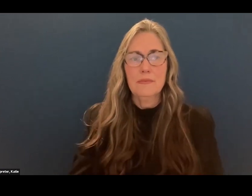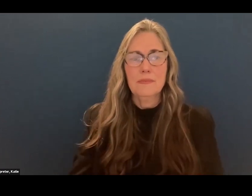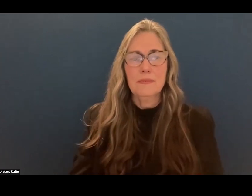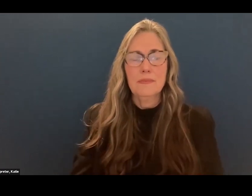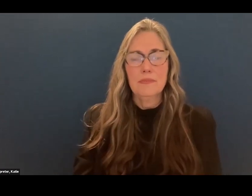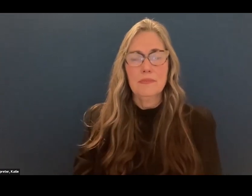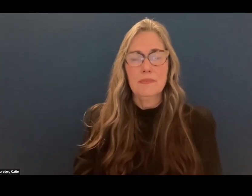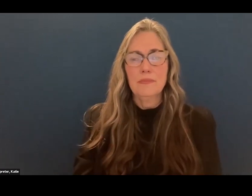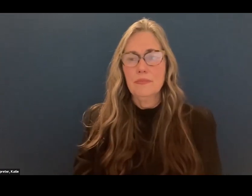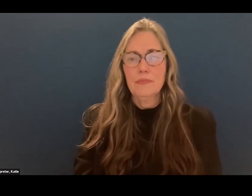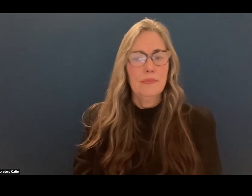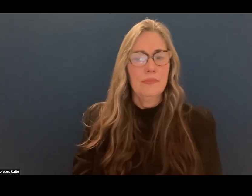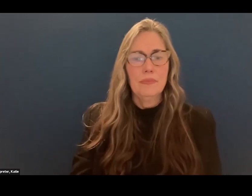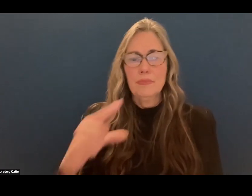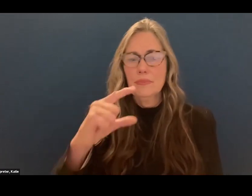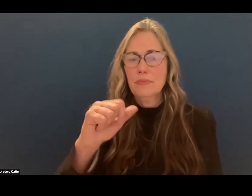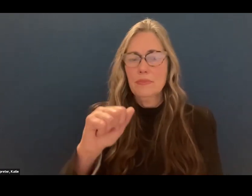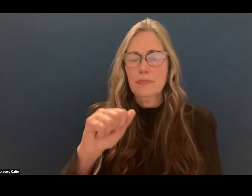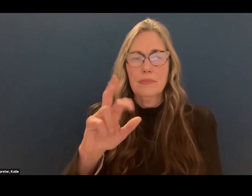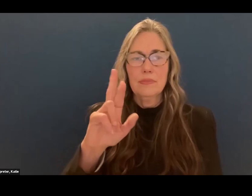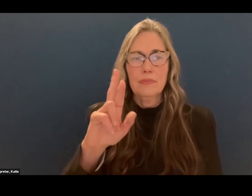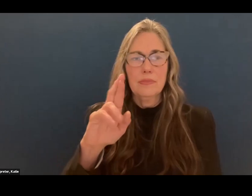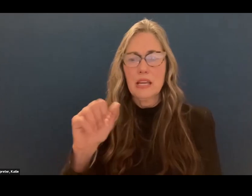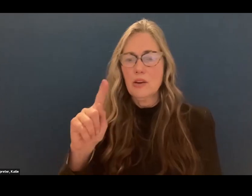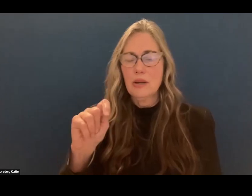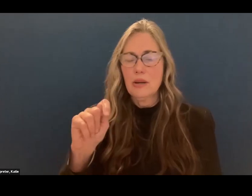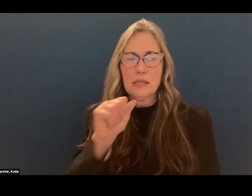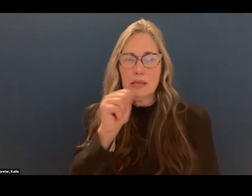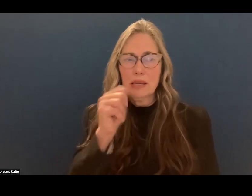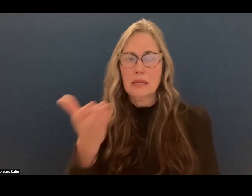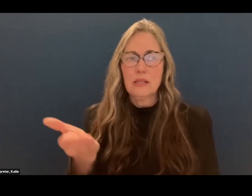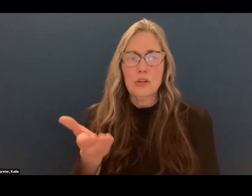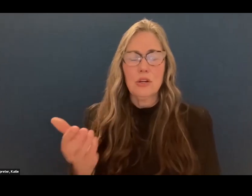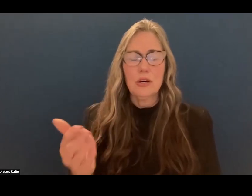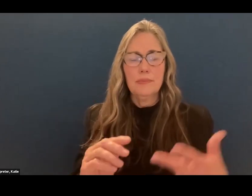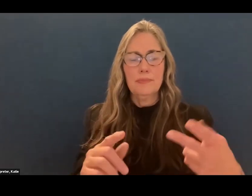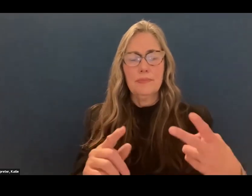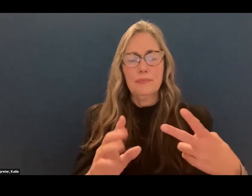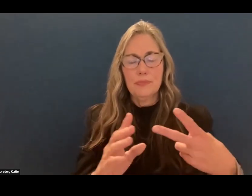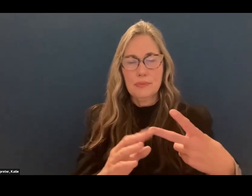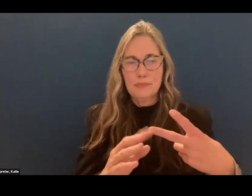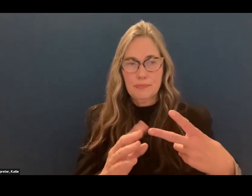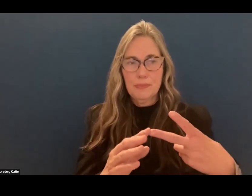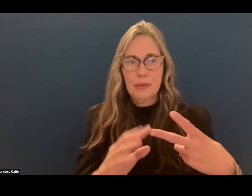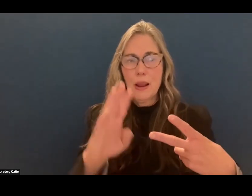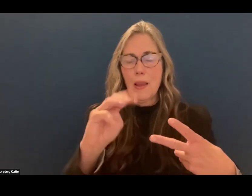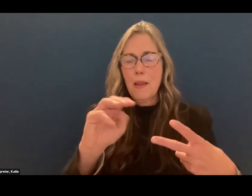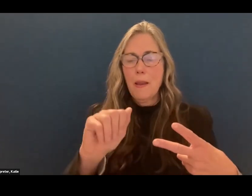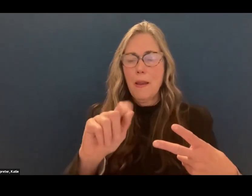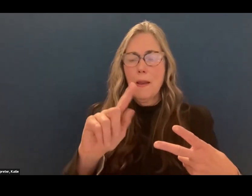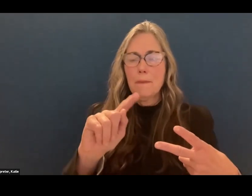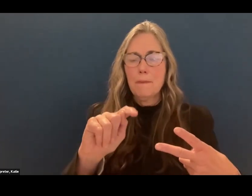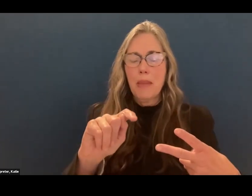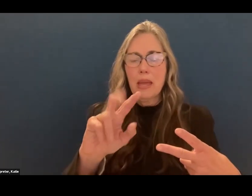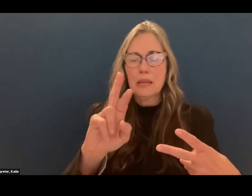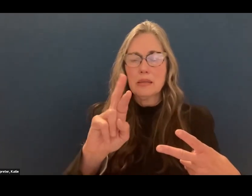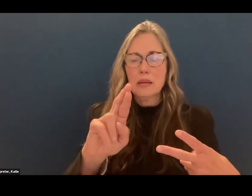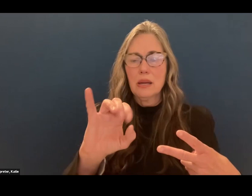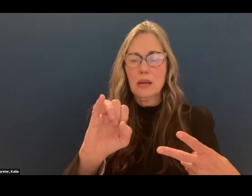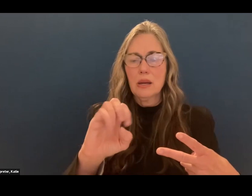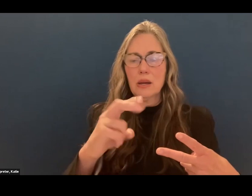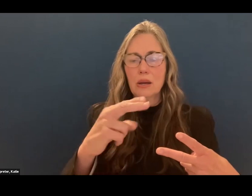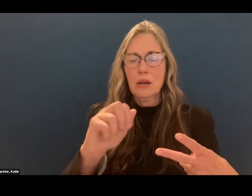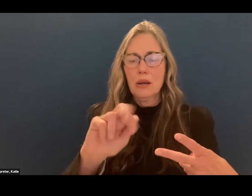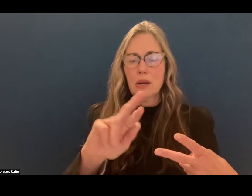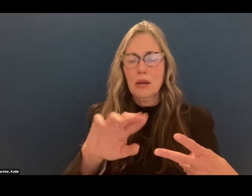And we don't have Garrett online, so we will move on to Matt Richardson, followed by